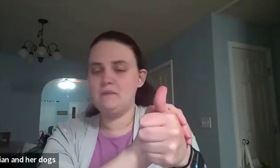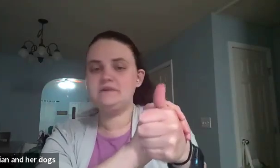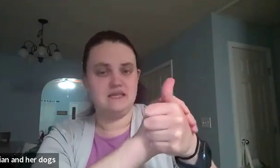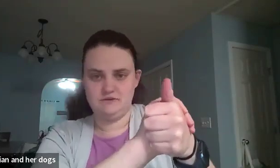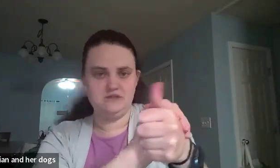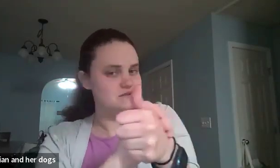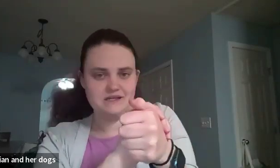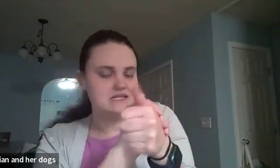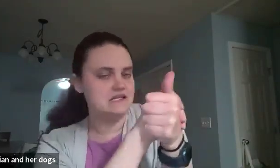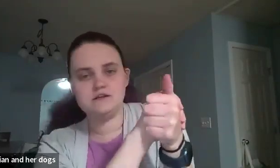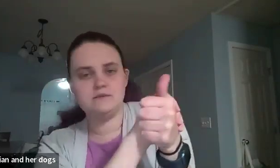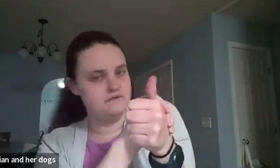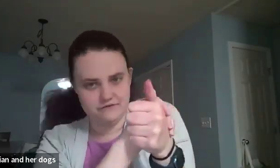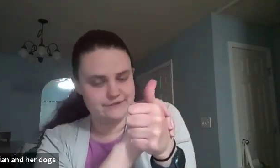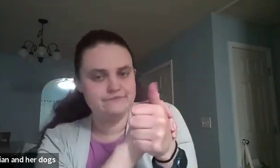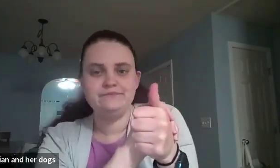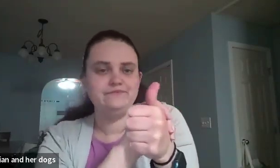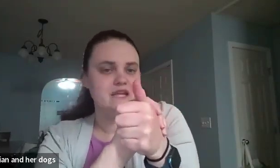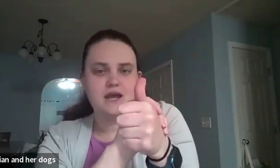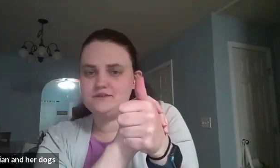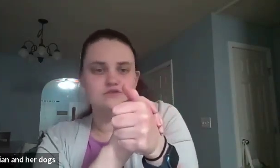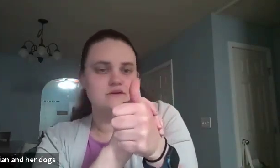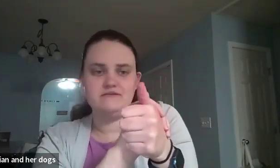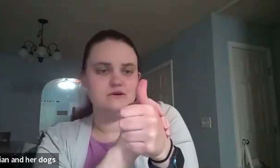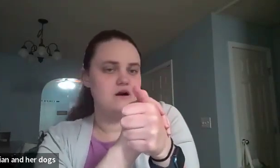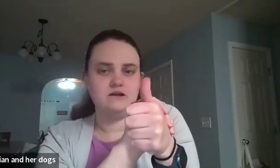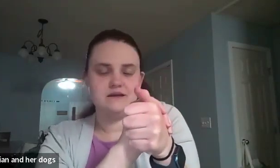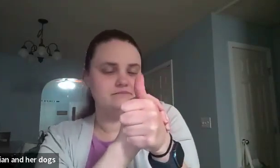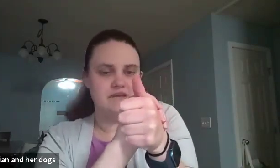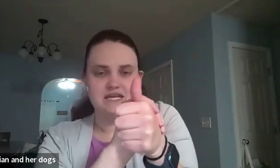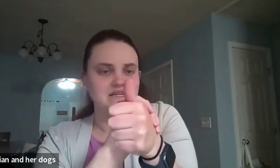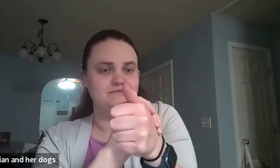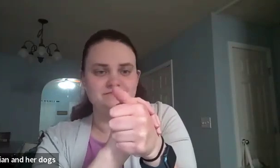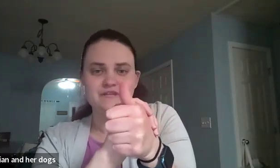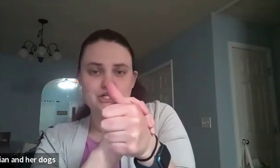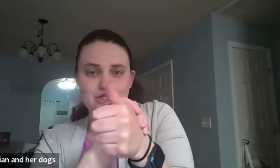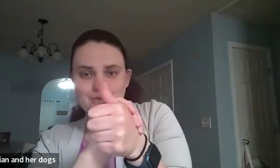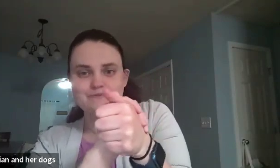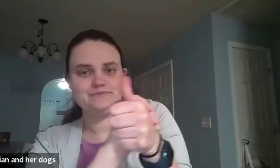I'm obsessed with this one. It's literally my favorite. Absolutely favorite. All time, hands down. Turtle.